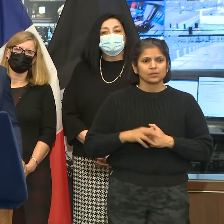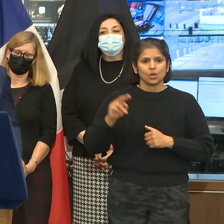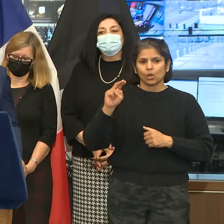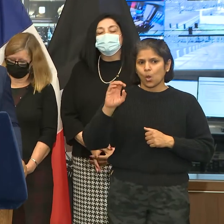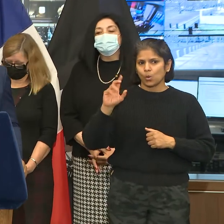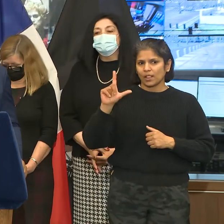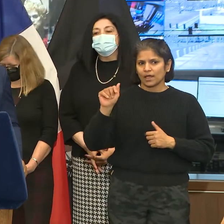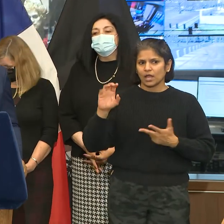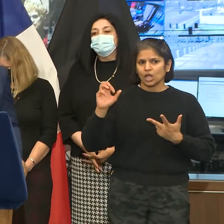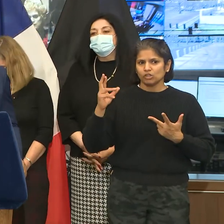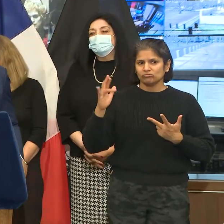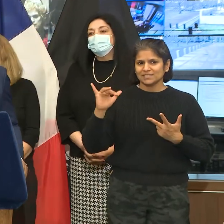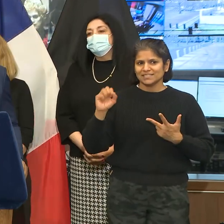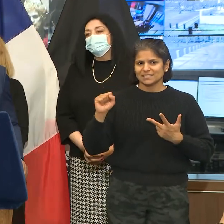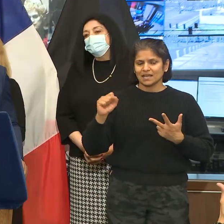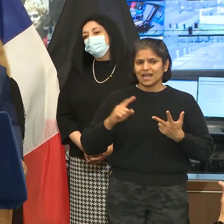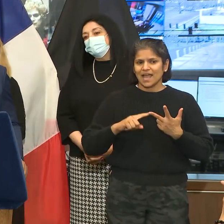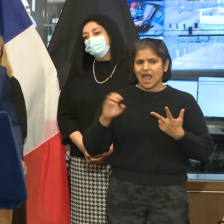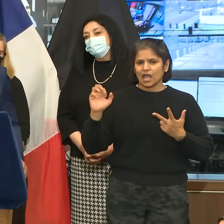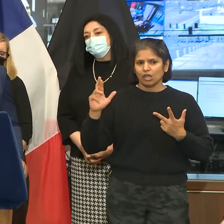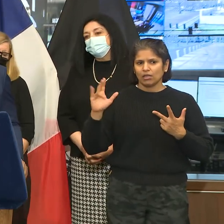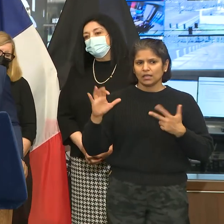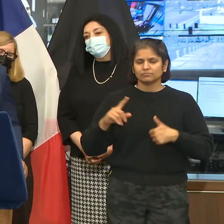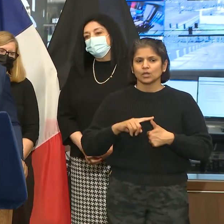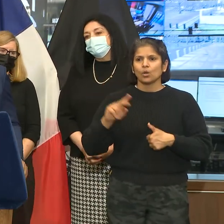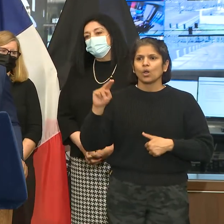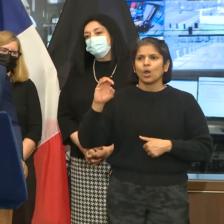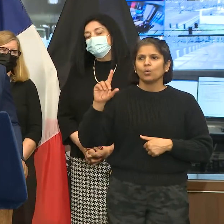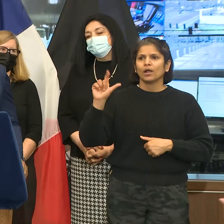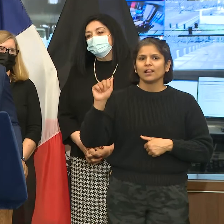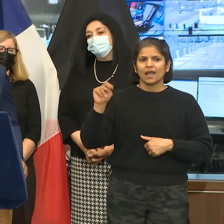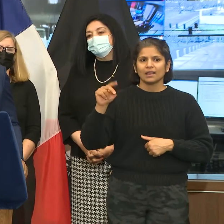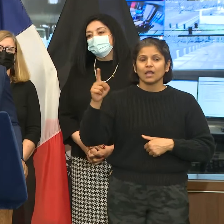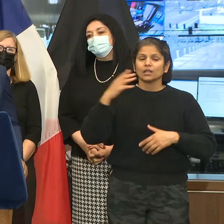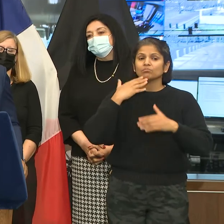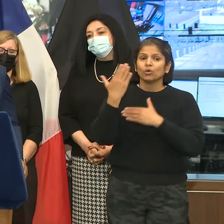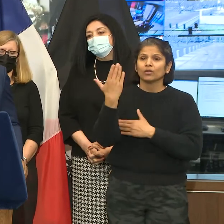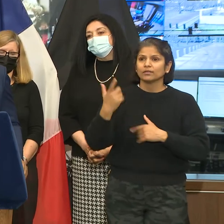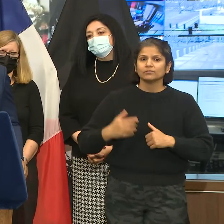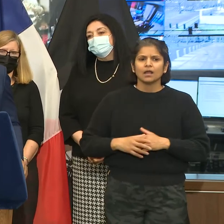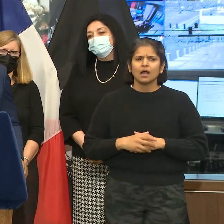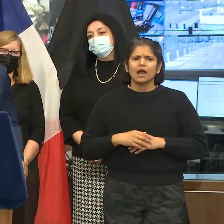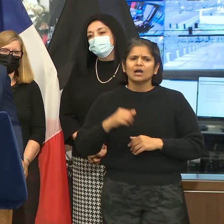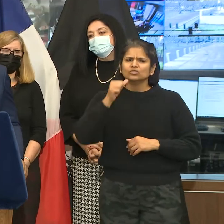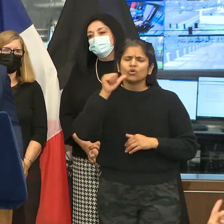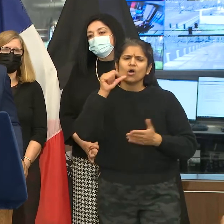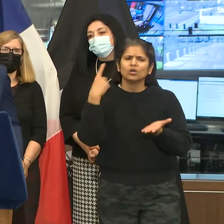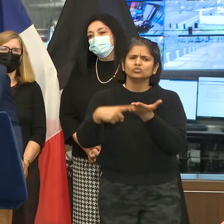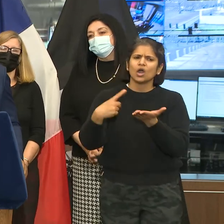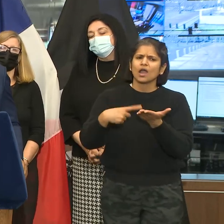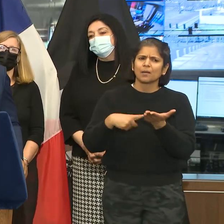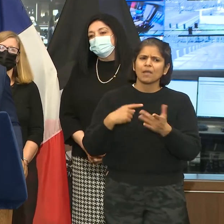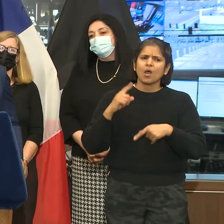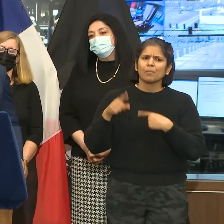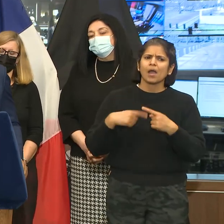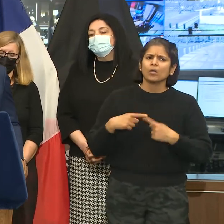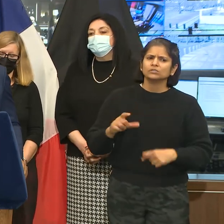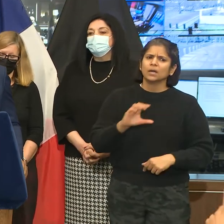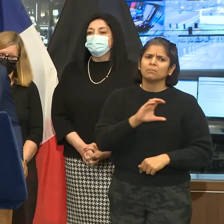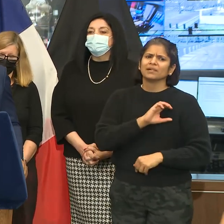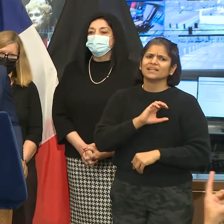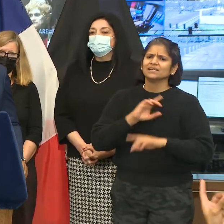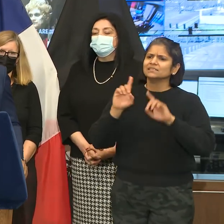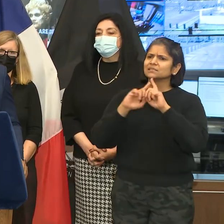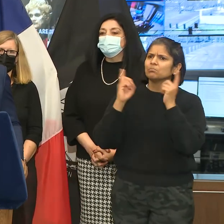Nolan, go ahead. Good morning, Mr. Mayor. Good morning. Yesterday you talked about, you know, the police department's push to redeploy badge-carrying officers